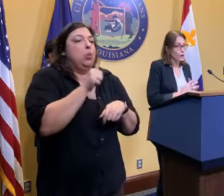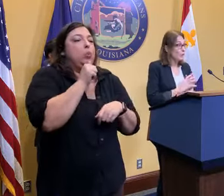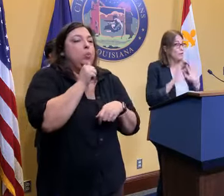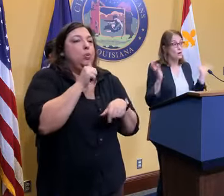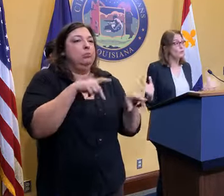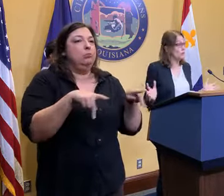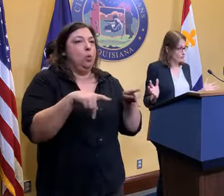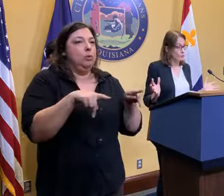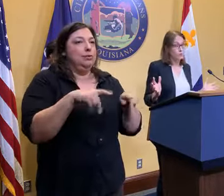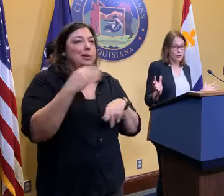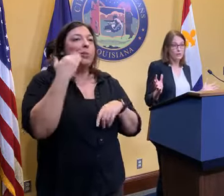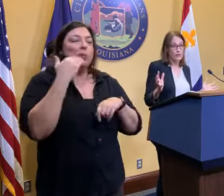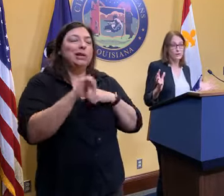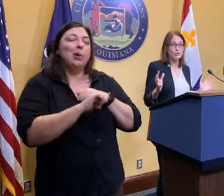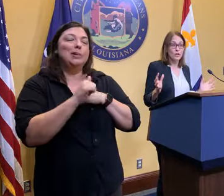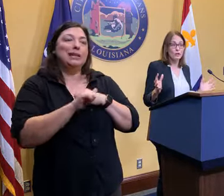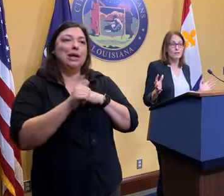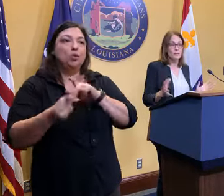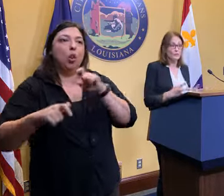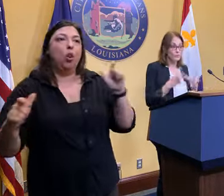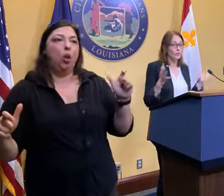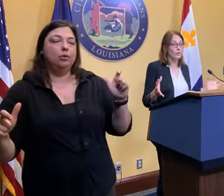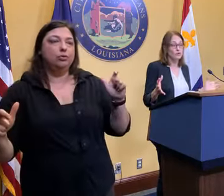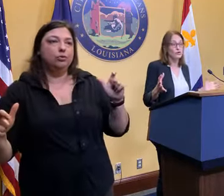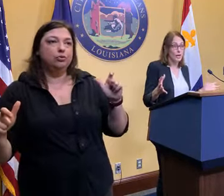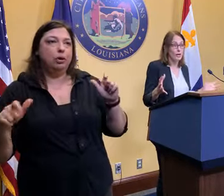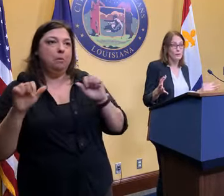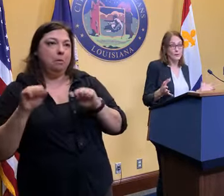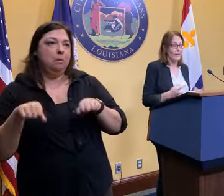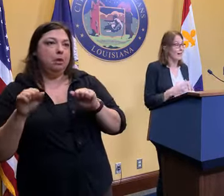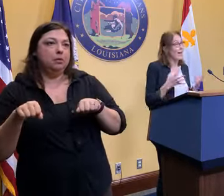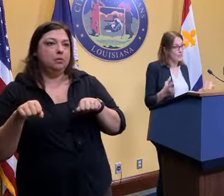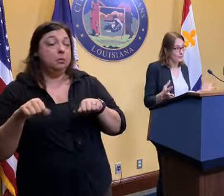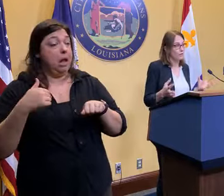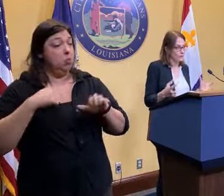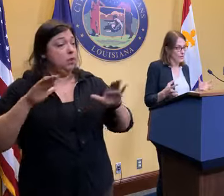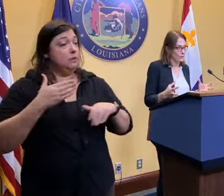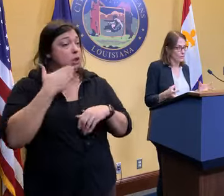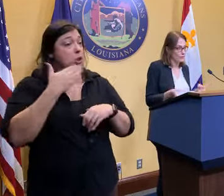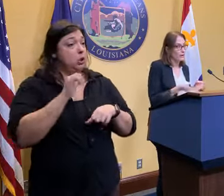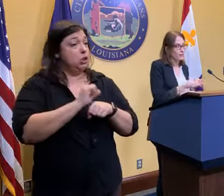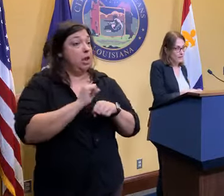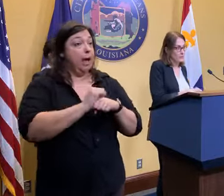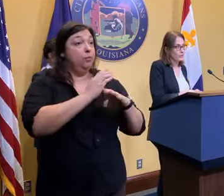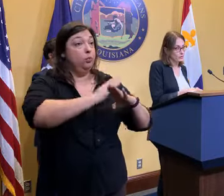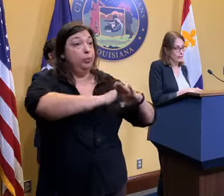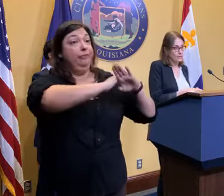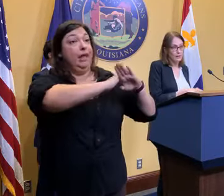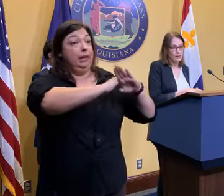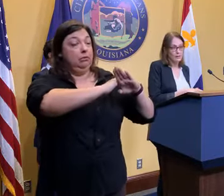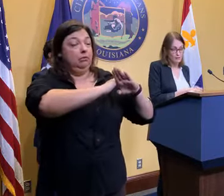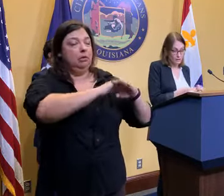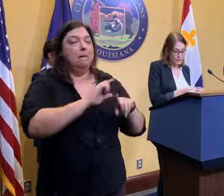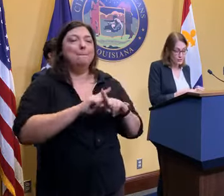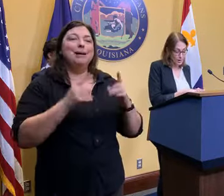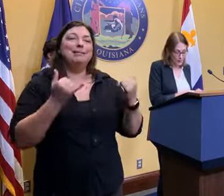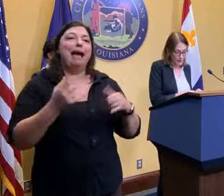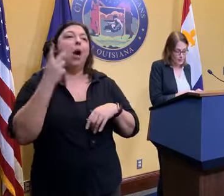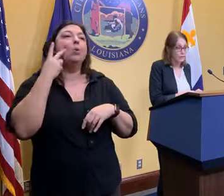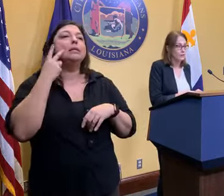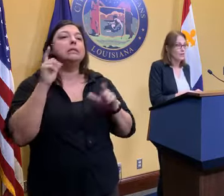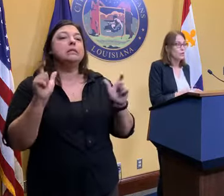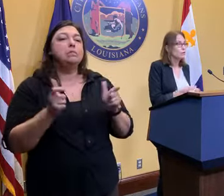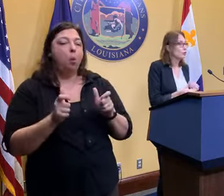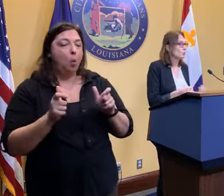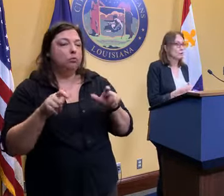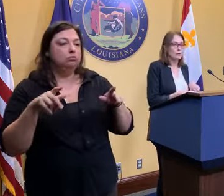gatherings. We know the danger that large gatherings cause, and we've done a good job at not having large gatherings. Now we're seeing it in these smaller